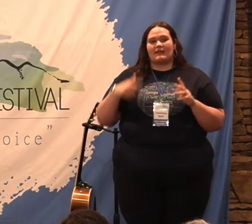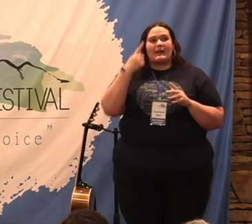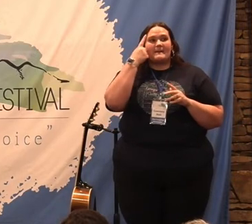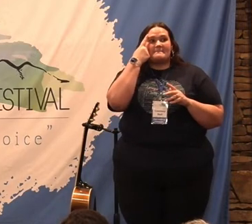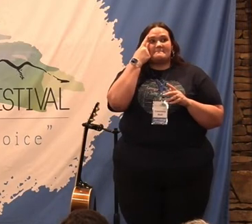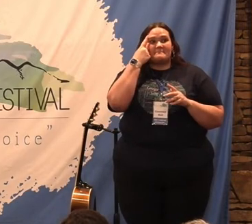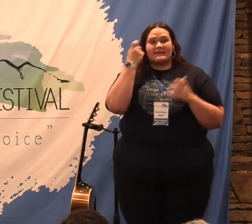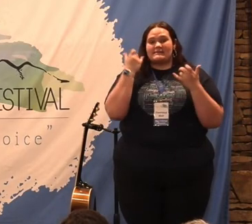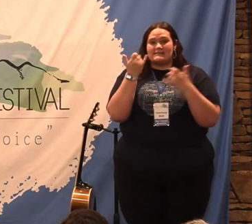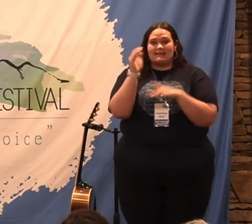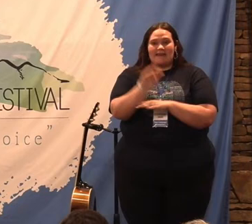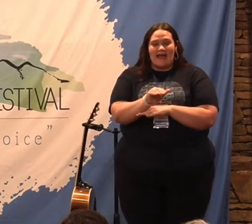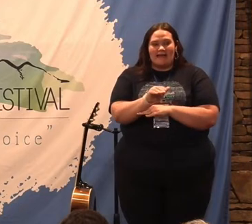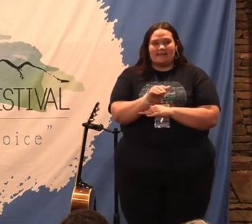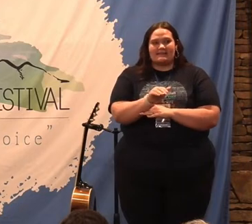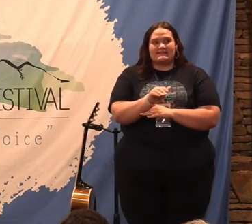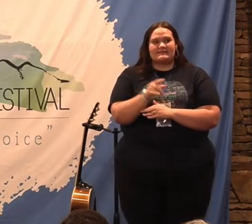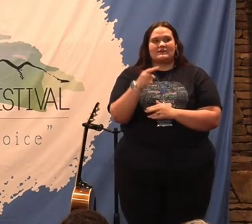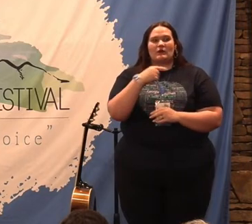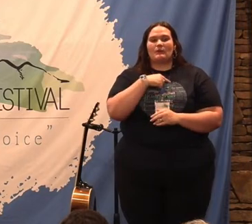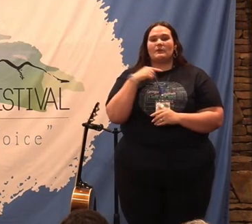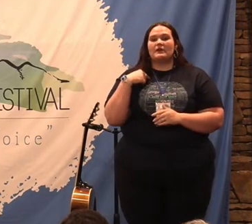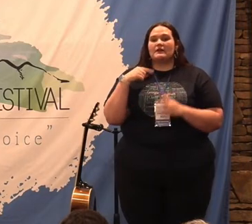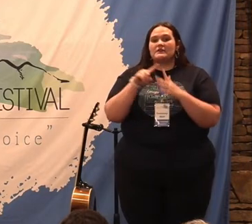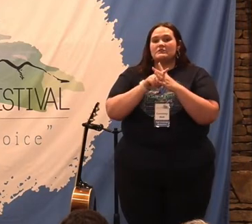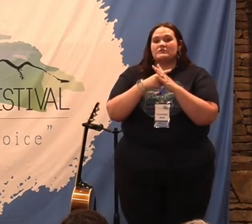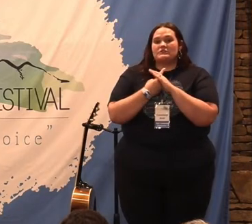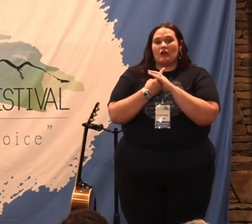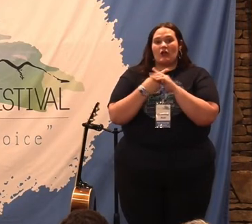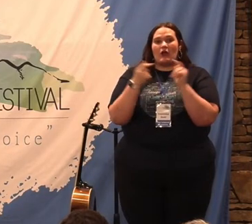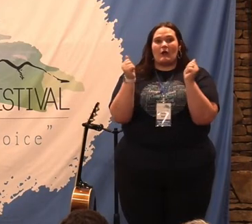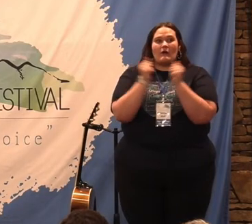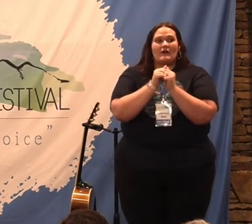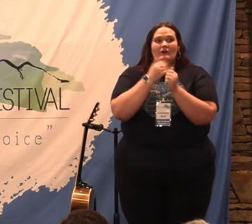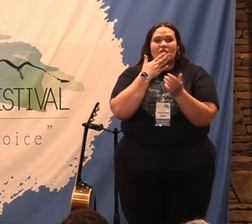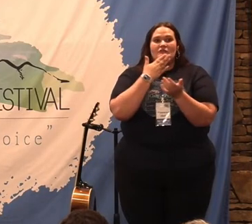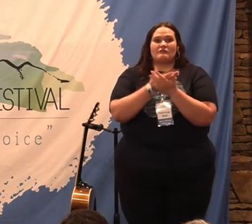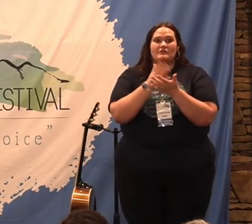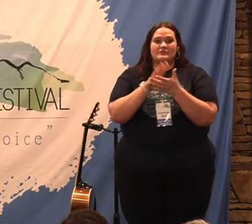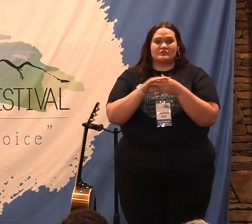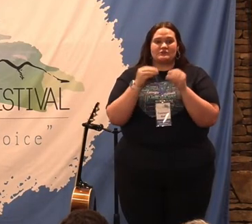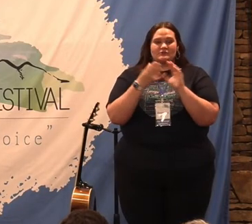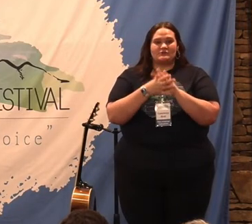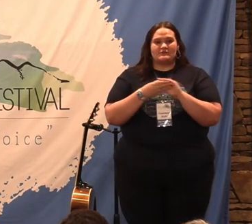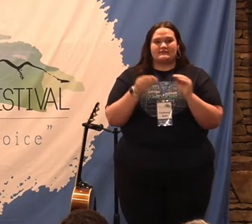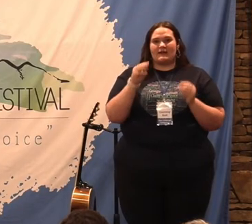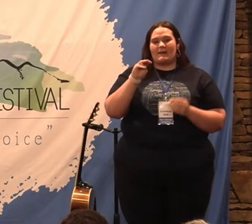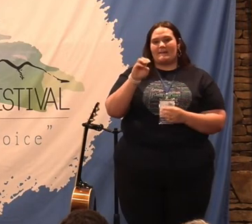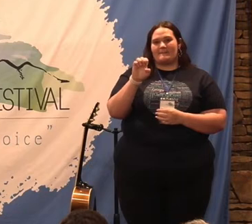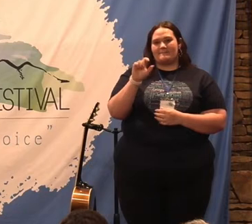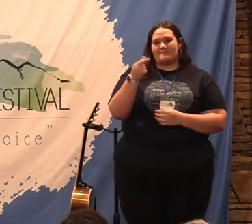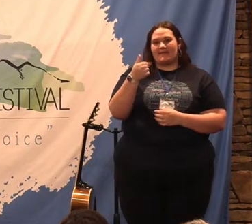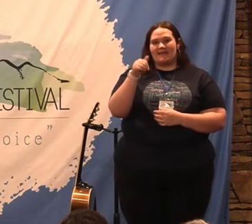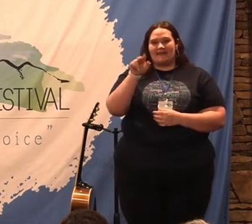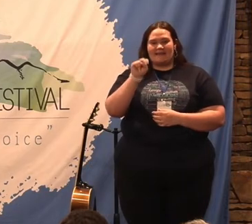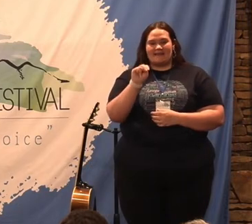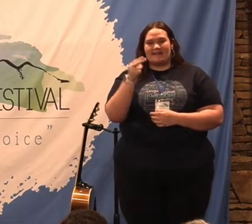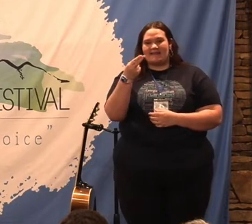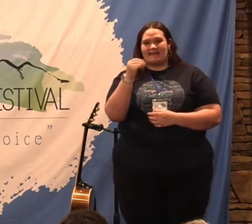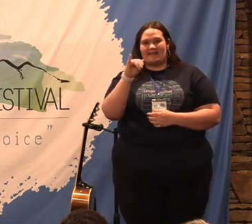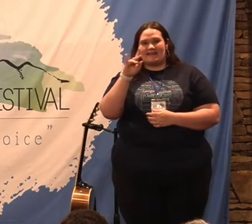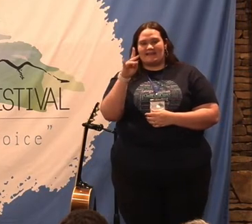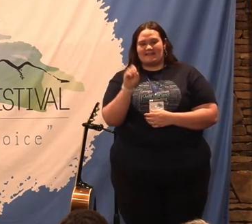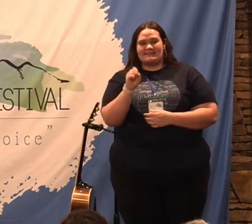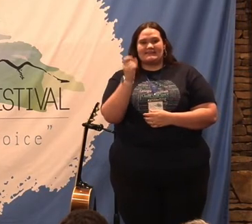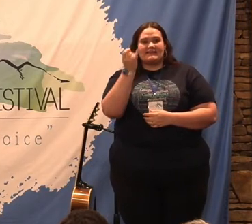because tonight we're going to start off with a bang. Megan Hicks, if you ask her what her favorite story is,